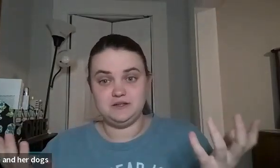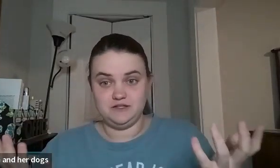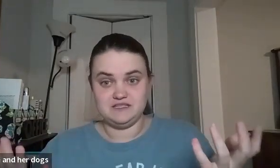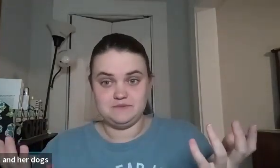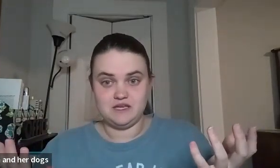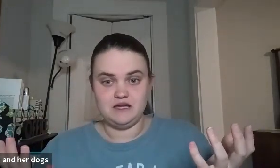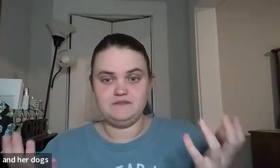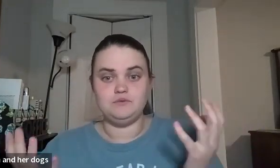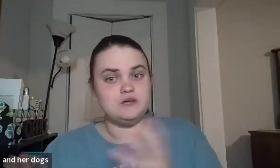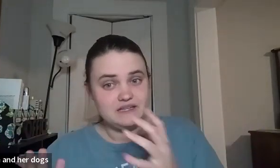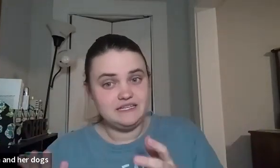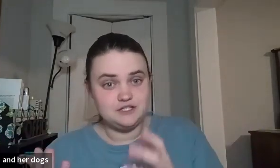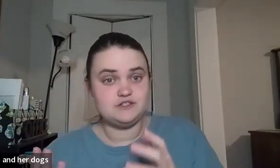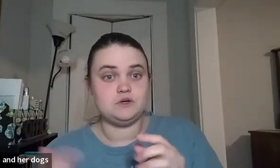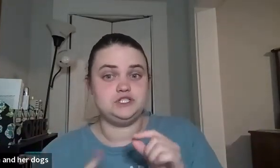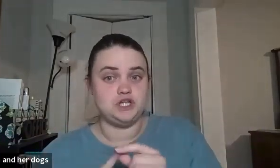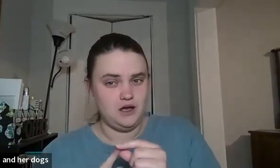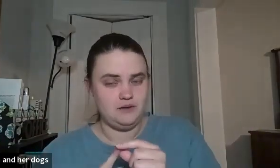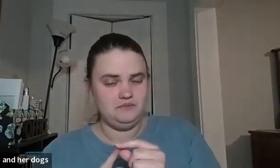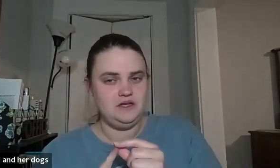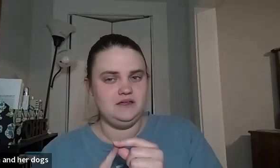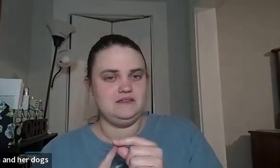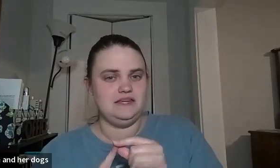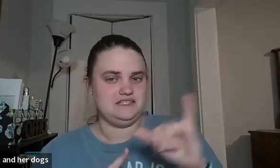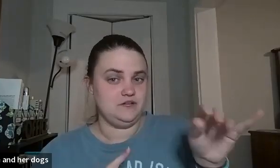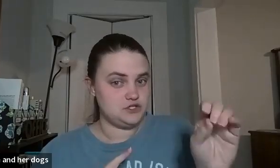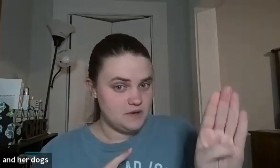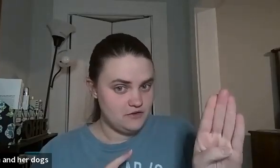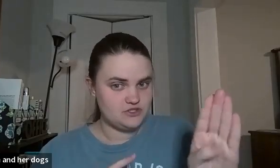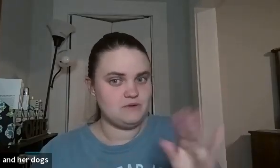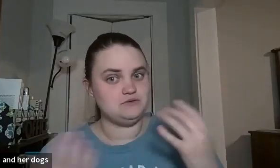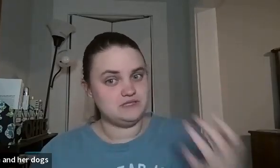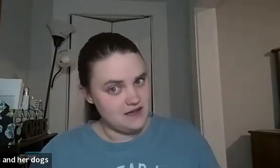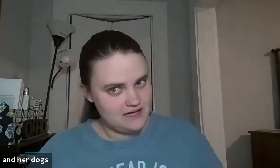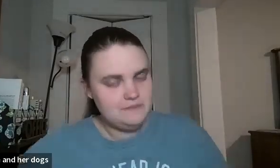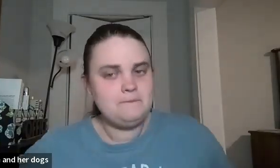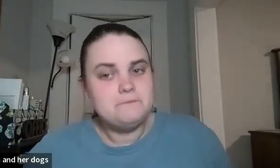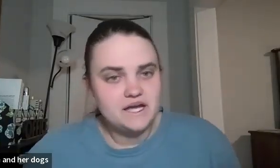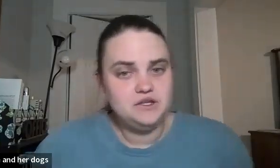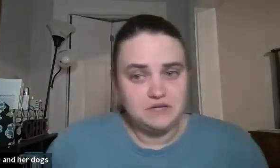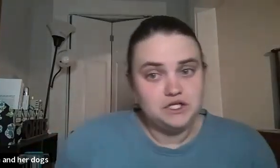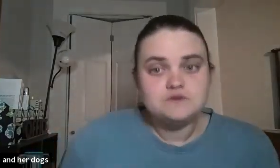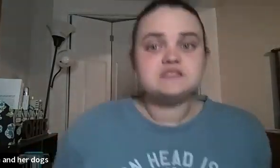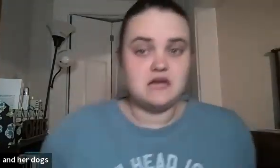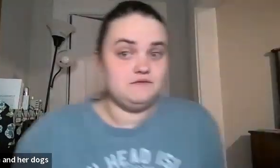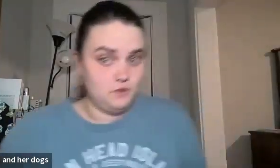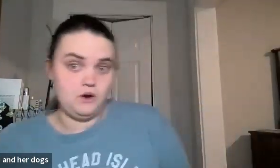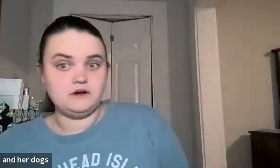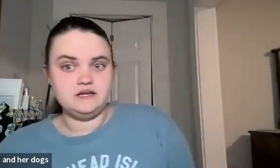use the same sign. If you really need to use the word job, it's fingerspelled. There's no actual sign, but you can use the sign for work